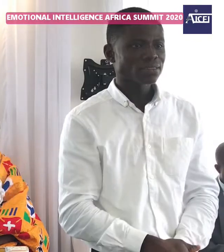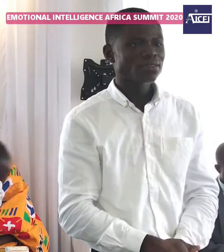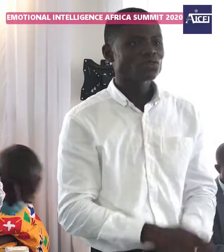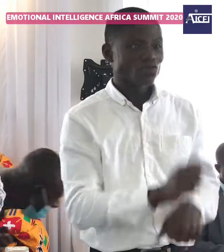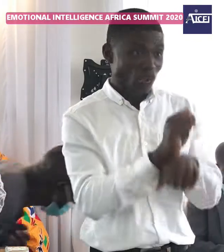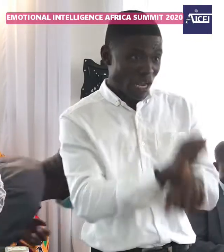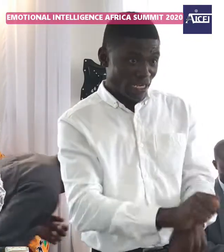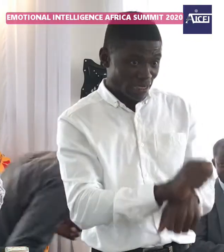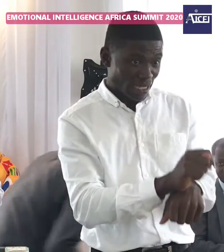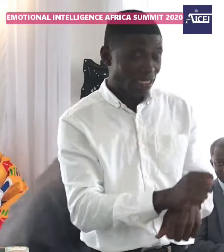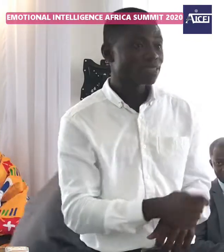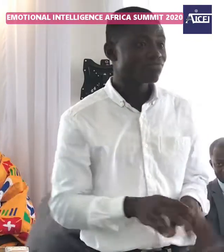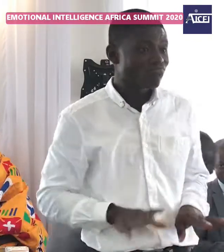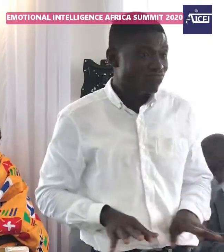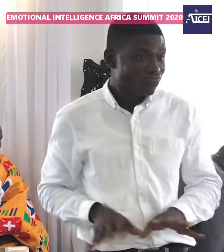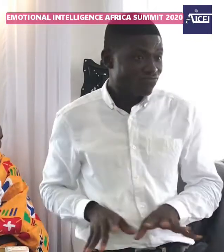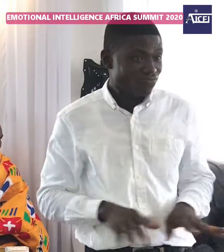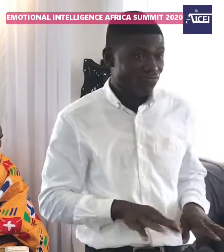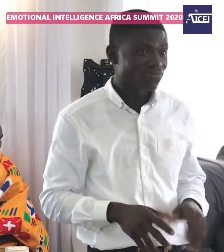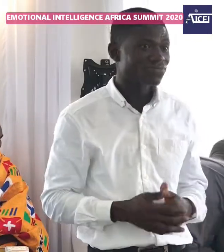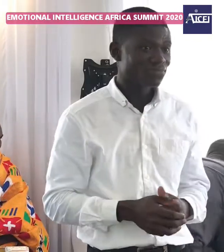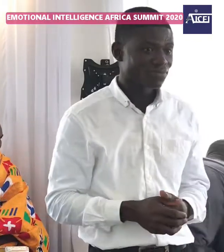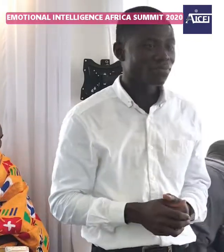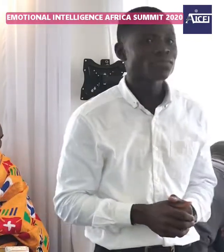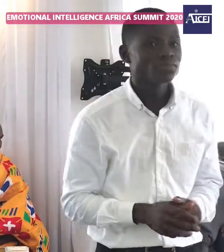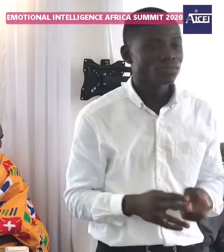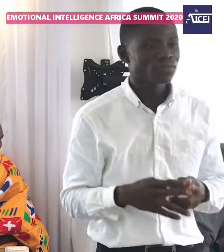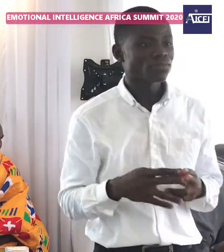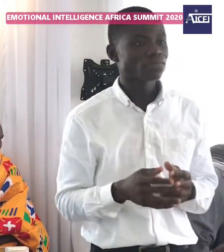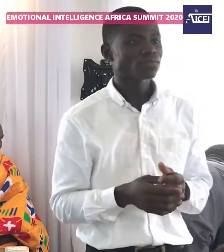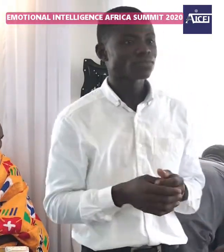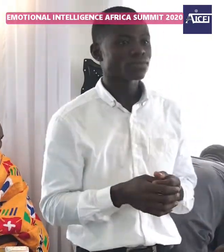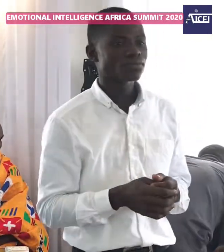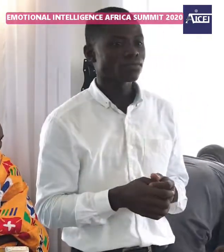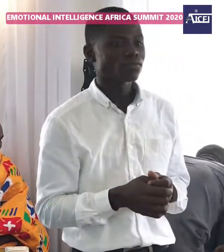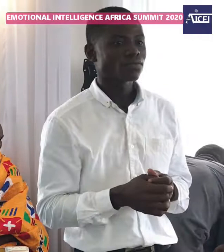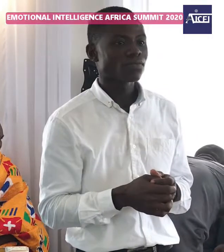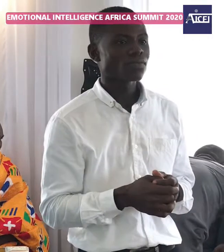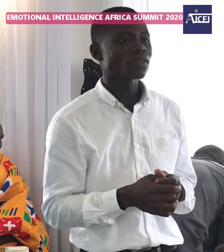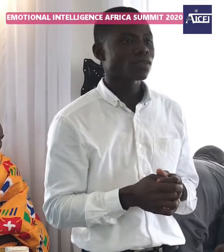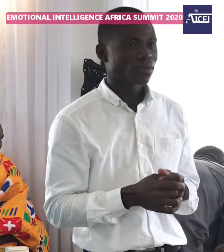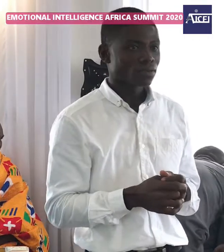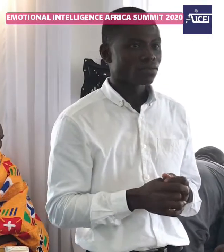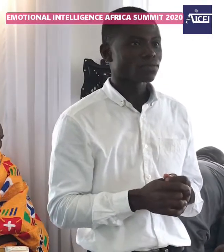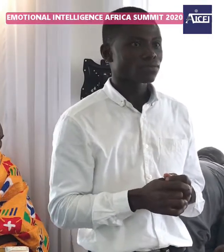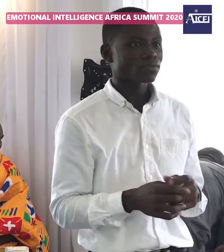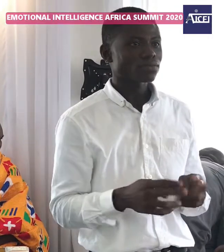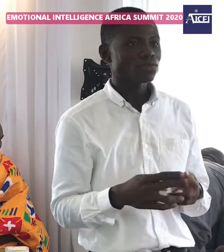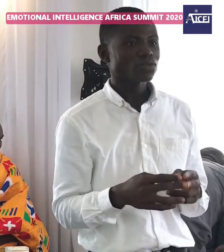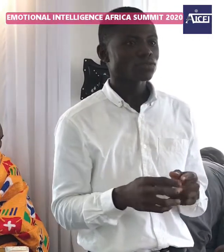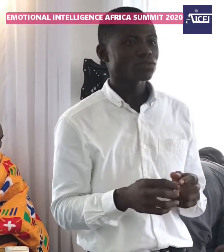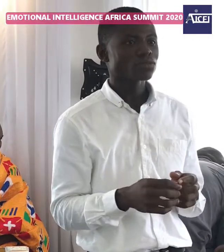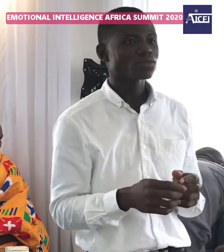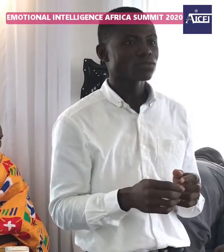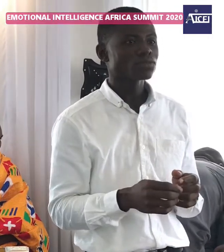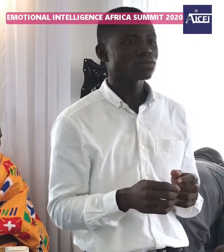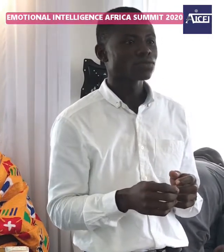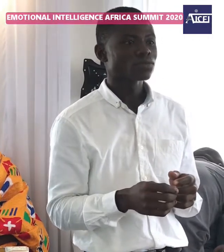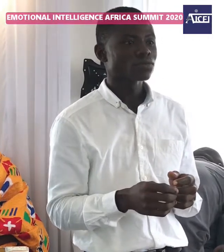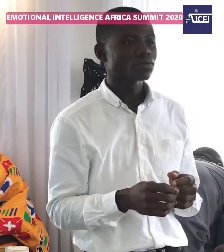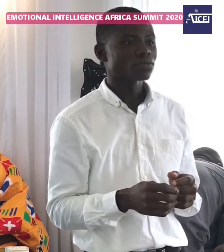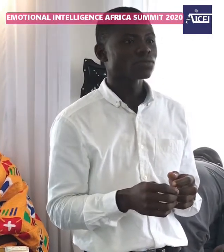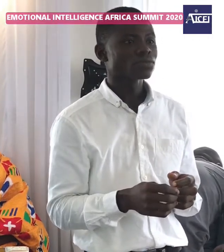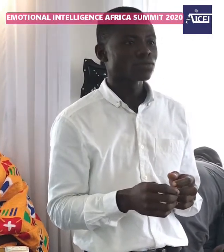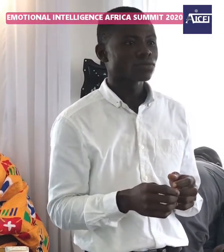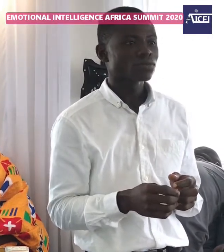politics, the children will eventually grow to do worse or sin. Let us note that charity begins